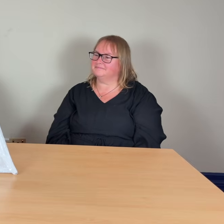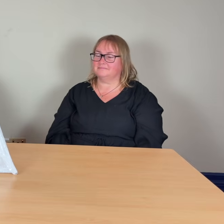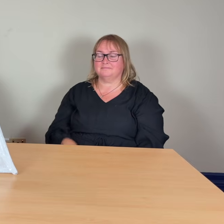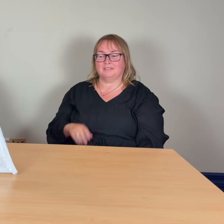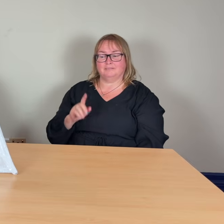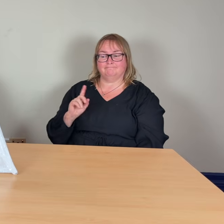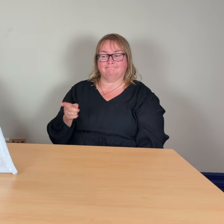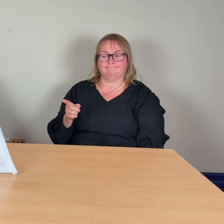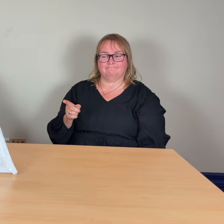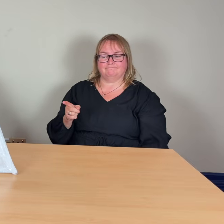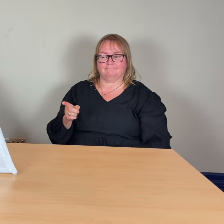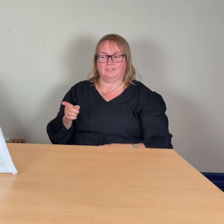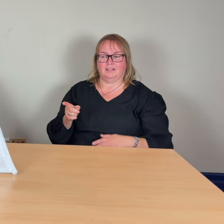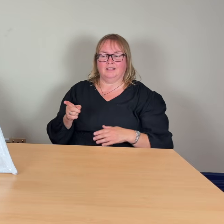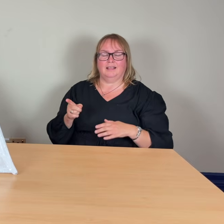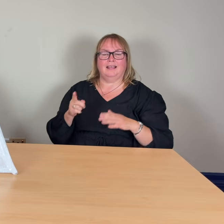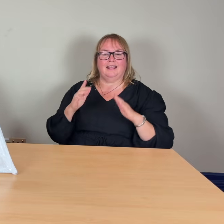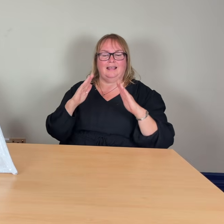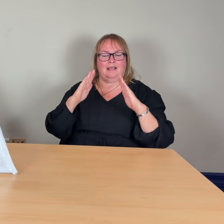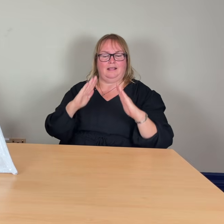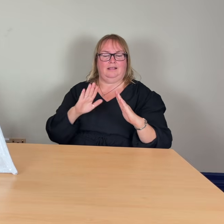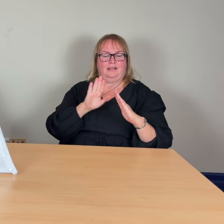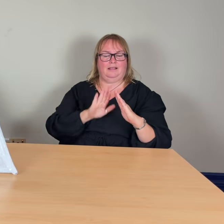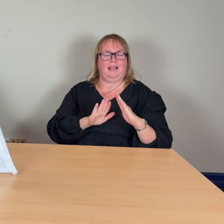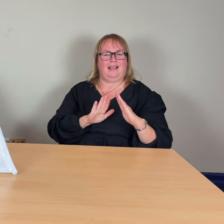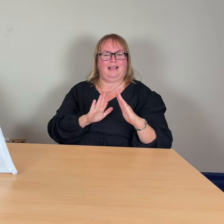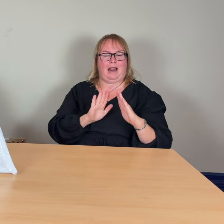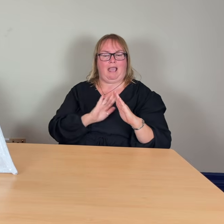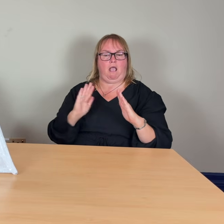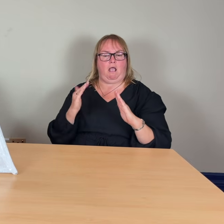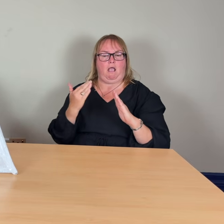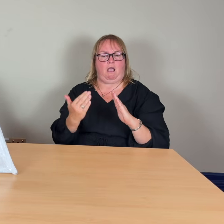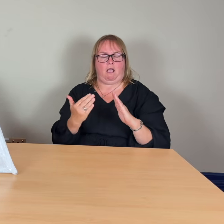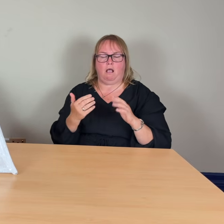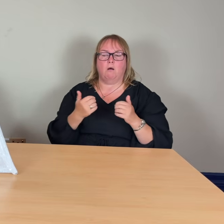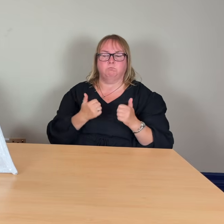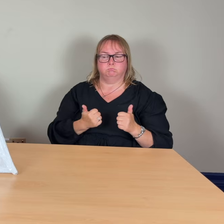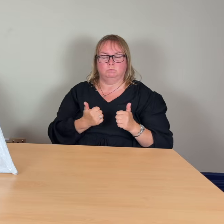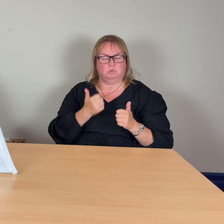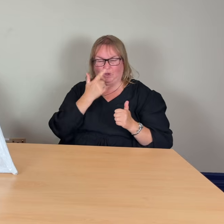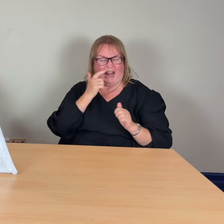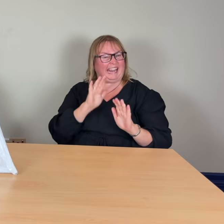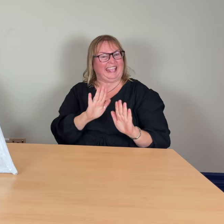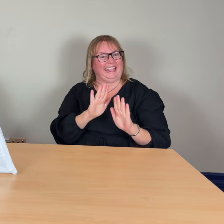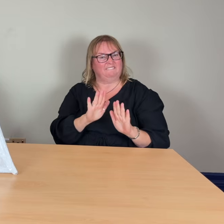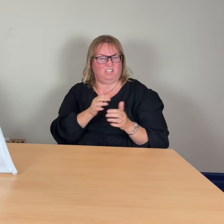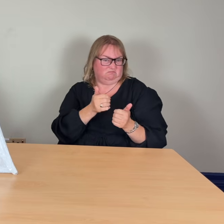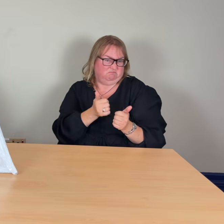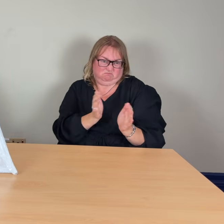So once you have the base layer of your lantern, this could remain just as it is.